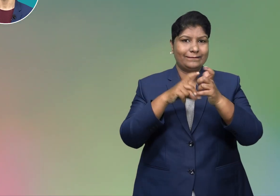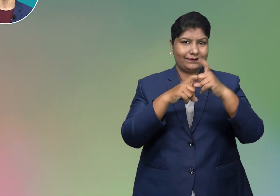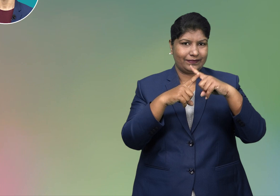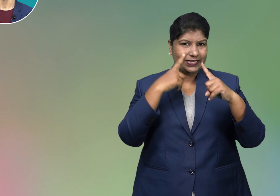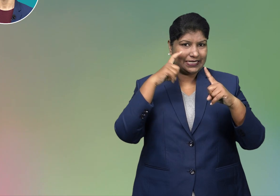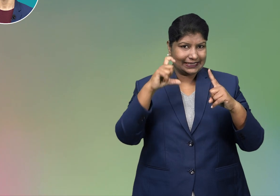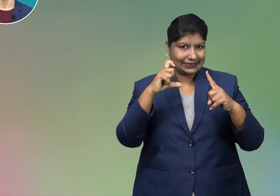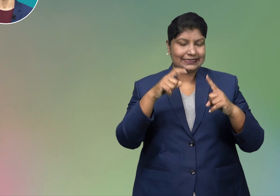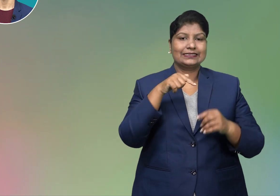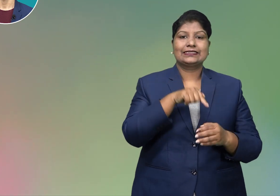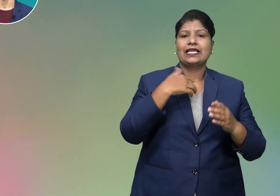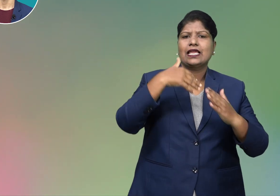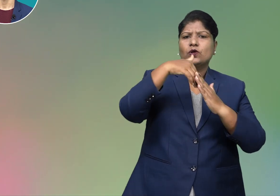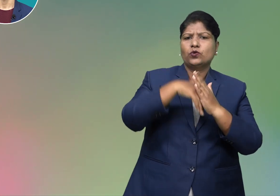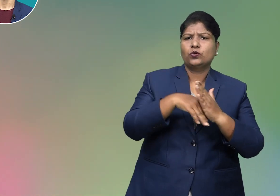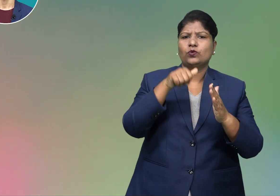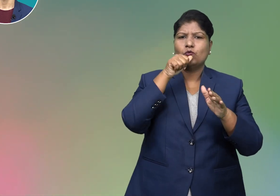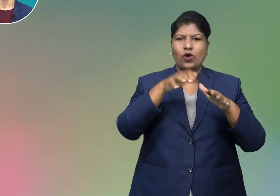limnetic,